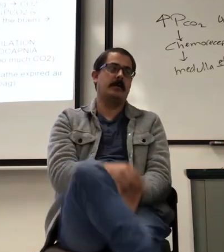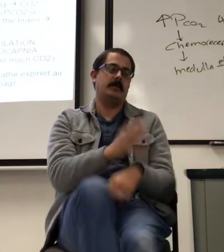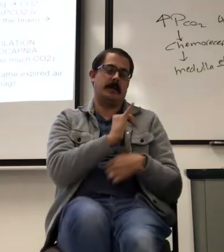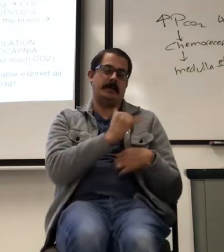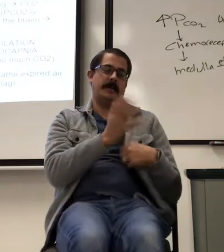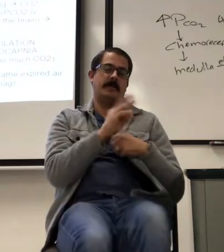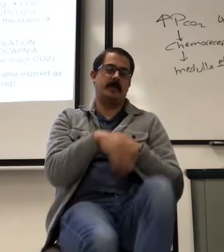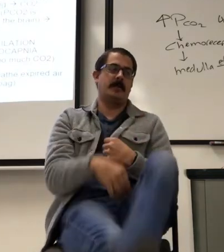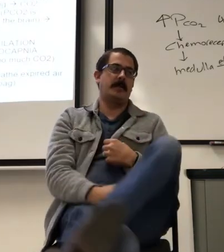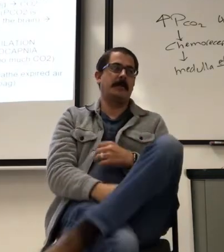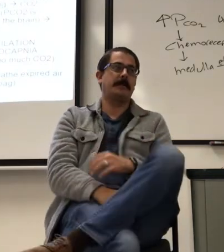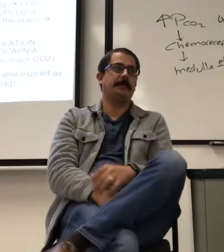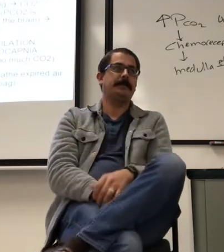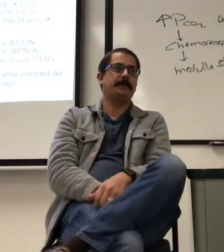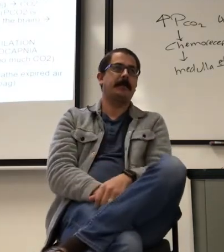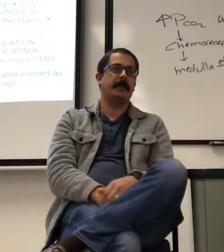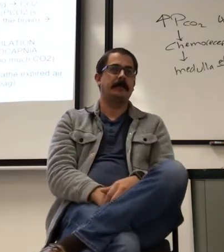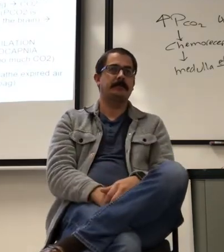Okay. And